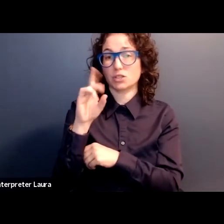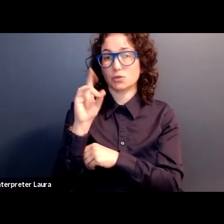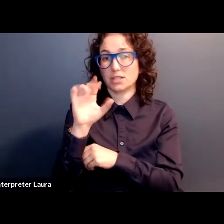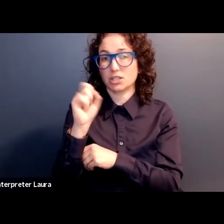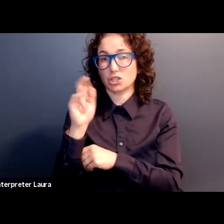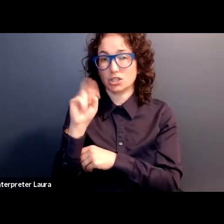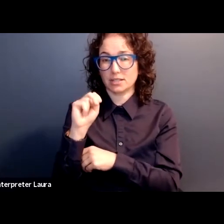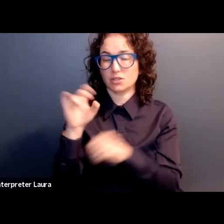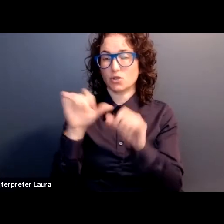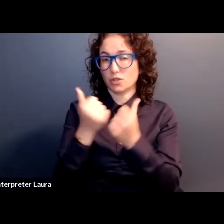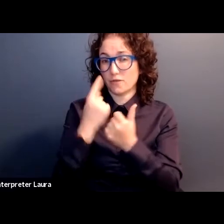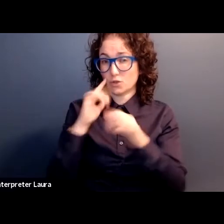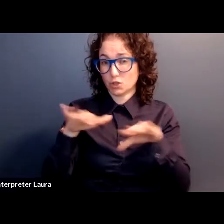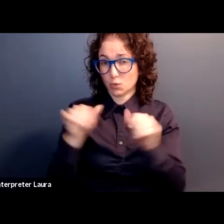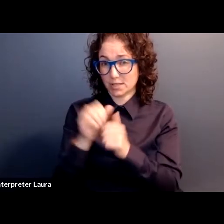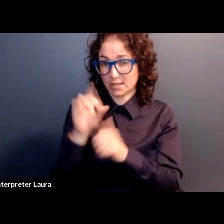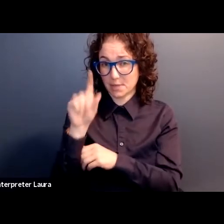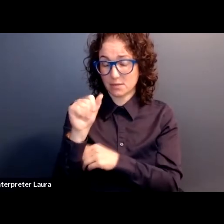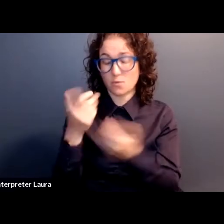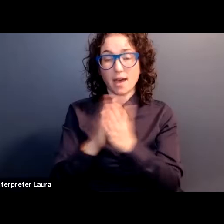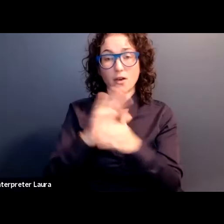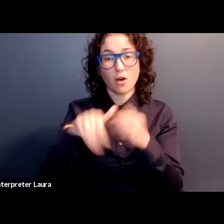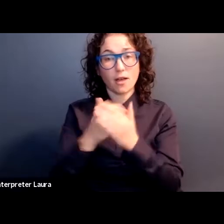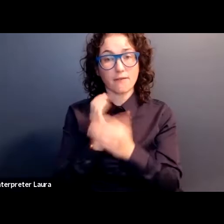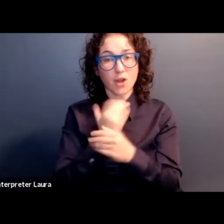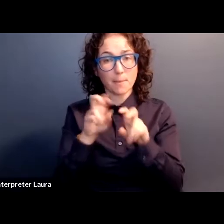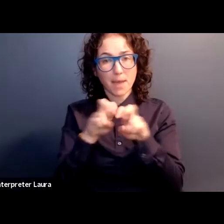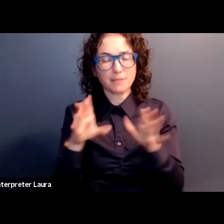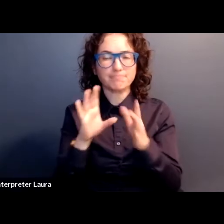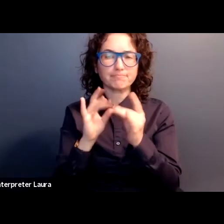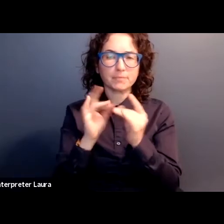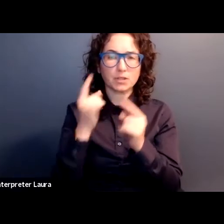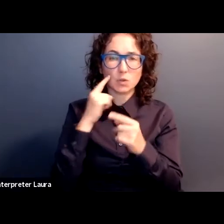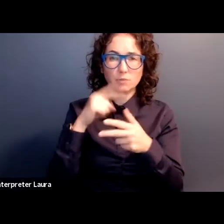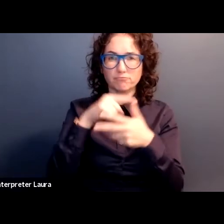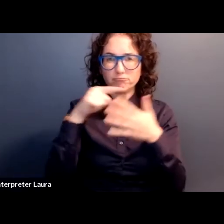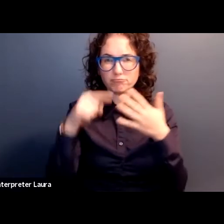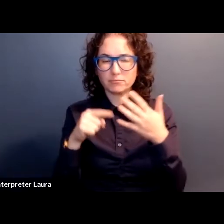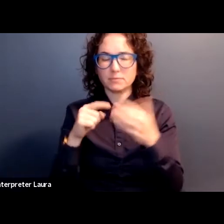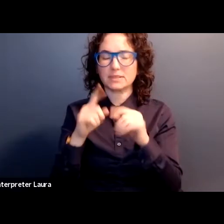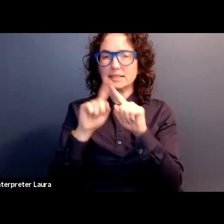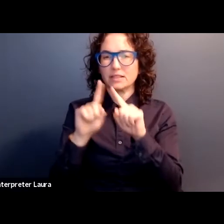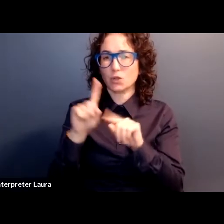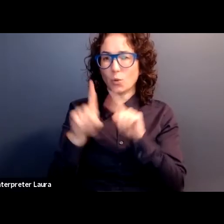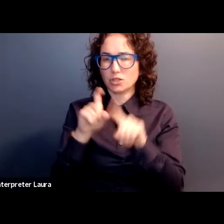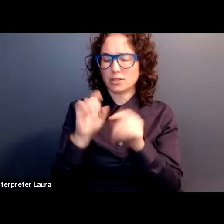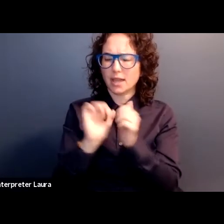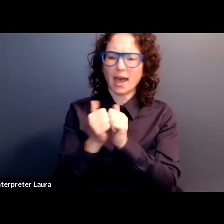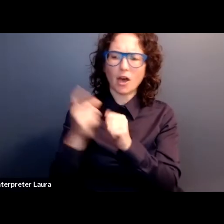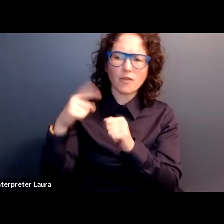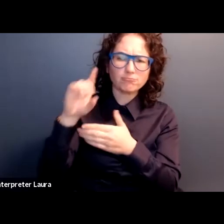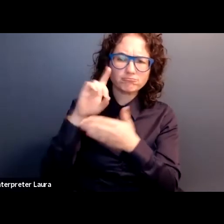Disabilities. We've asked our panelists today to speak to one or more of the following questions. How have they designed